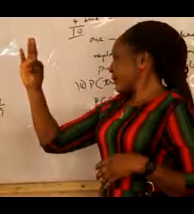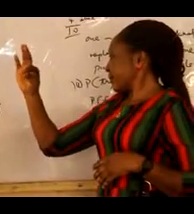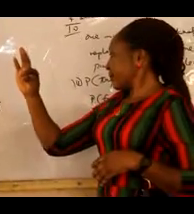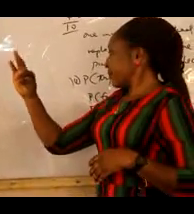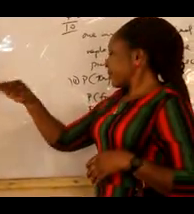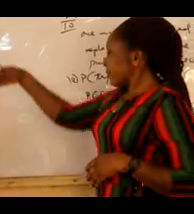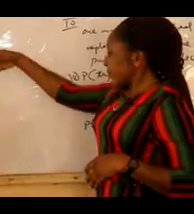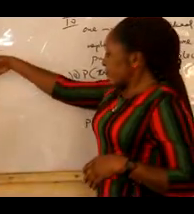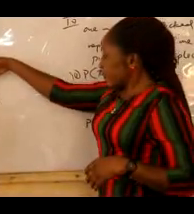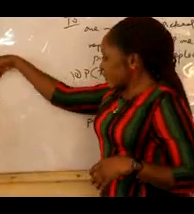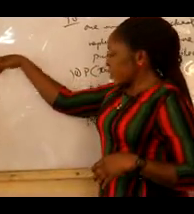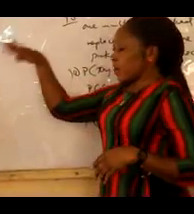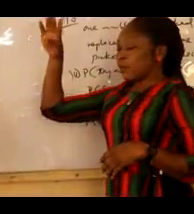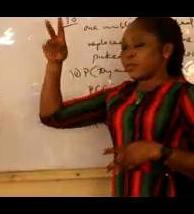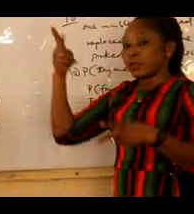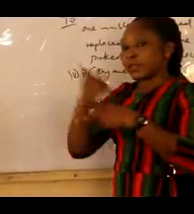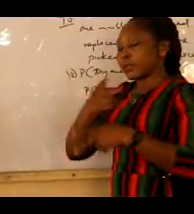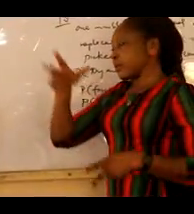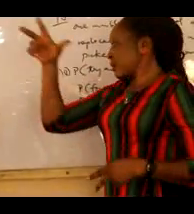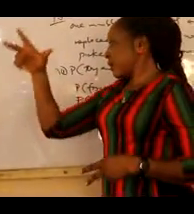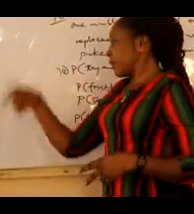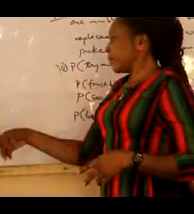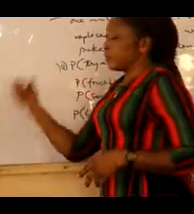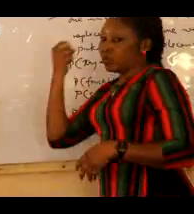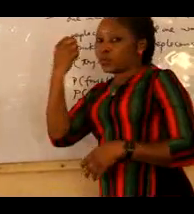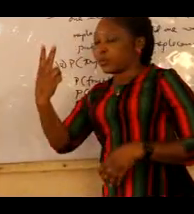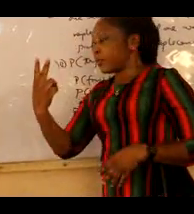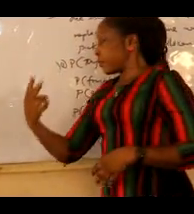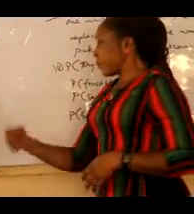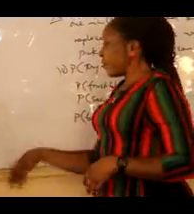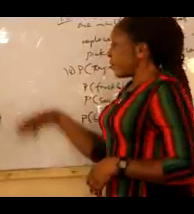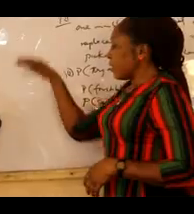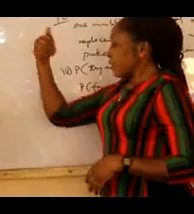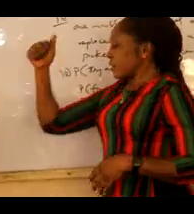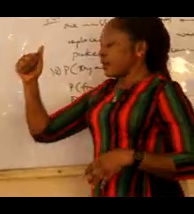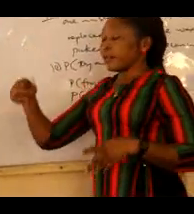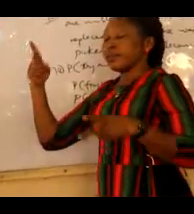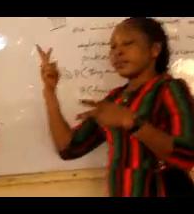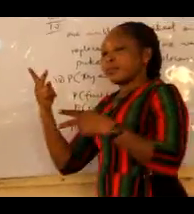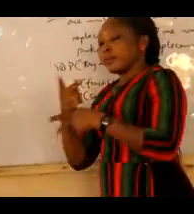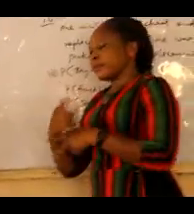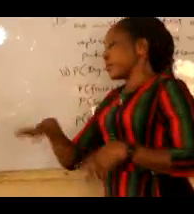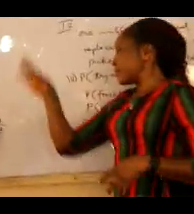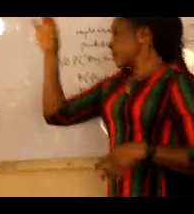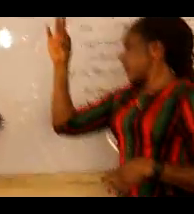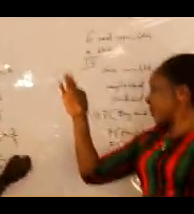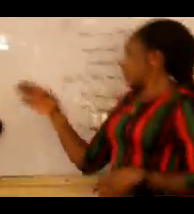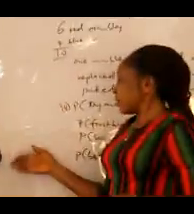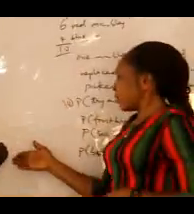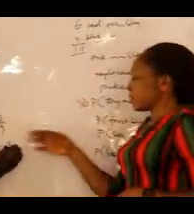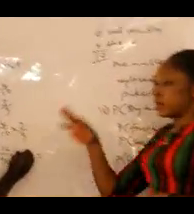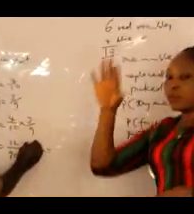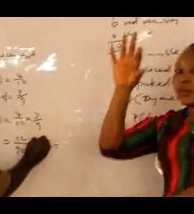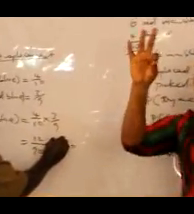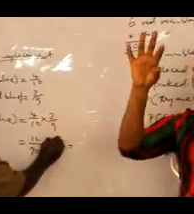10 is what? 90. How to go to the lower fraction? 3 cancel 12, 4, 3 90, 10.